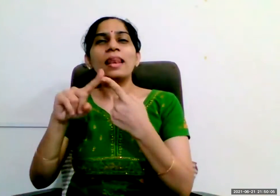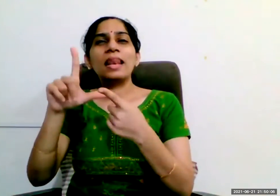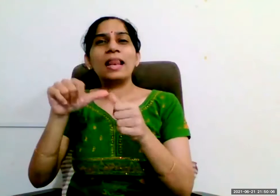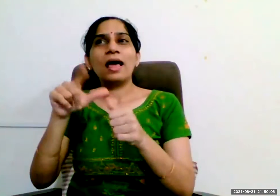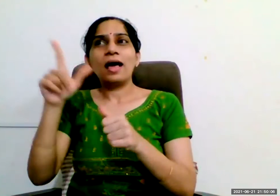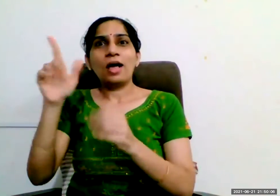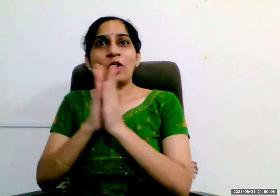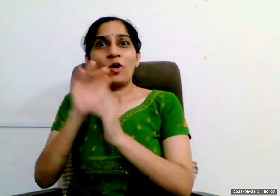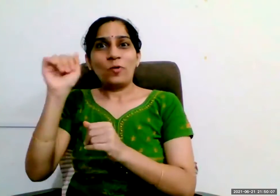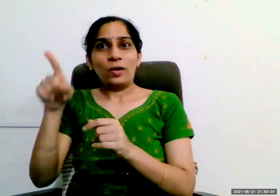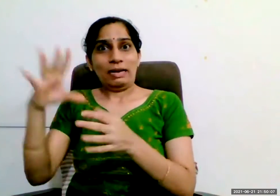that saint.